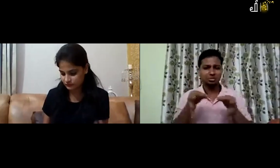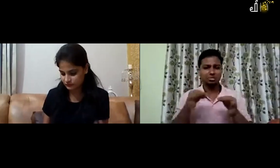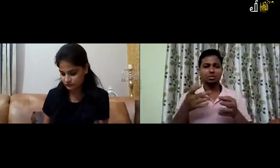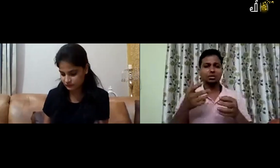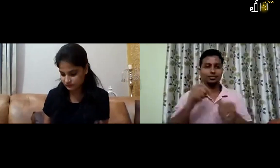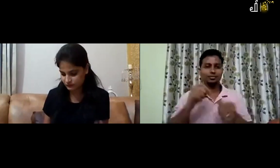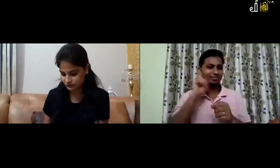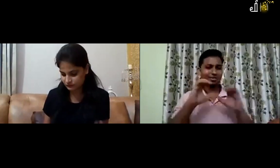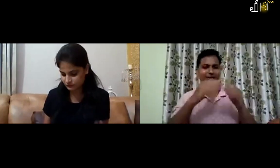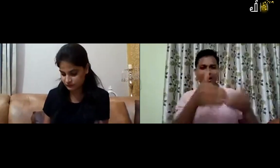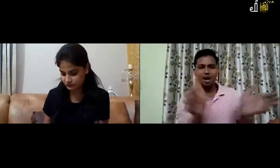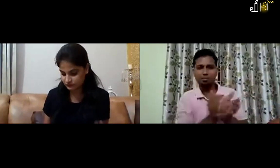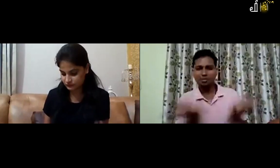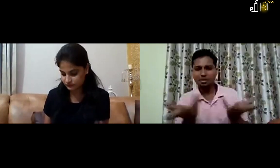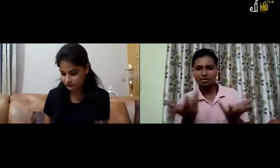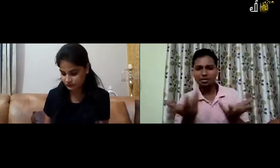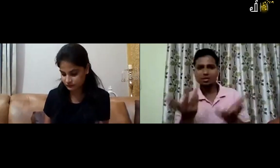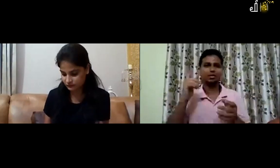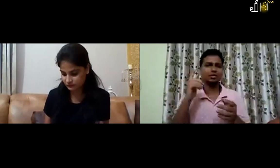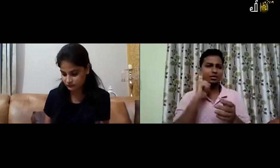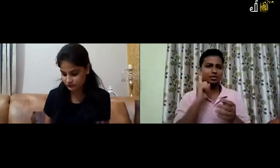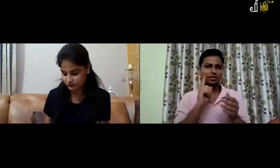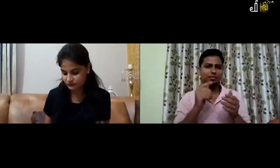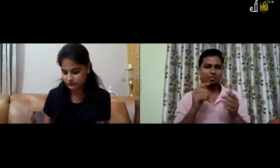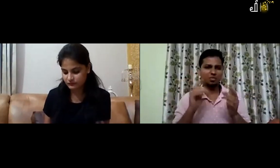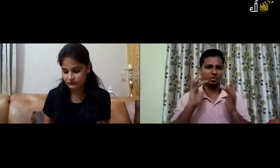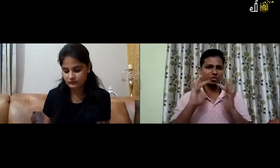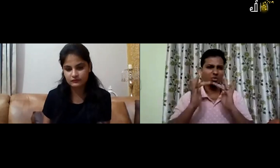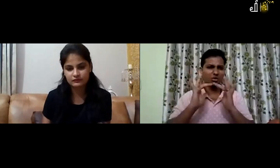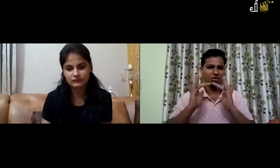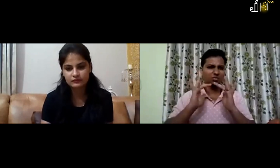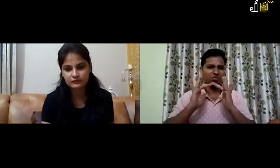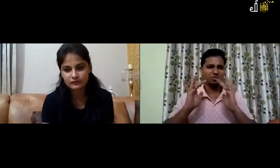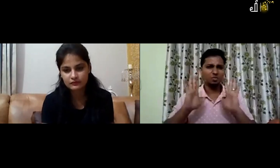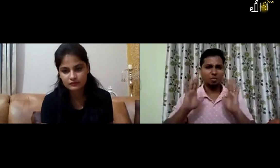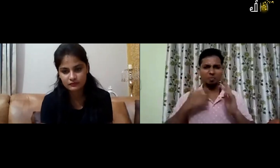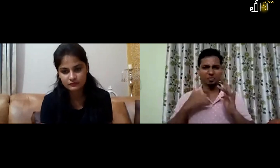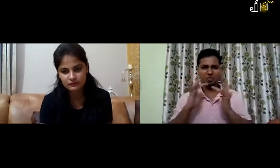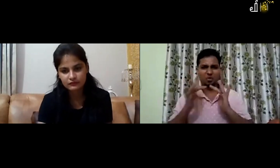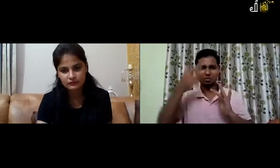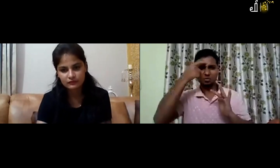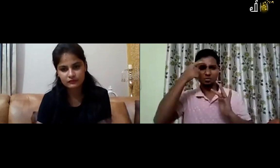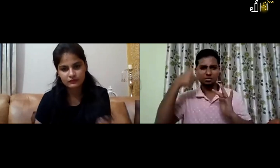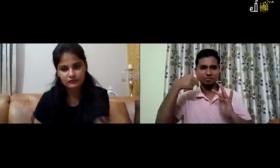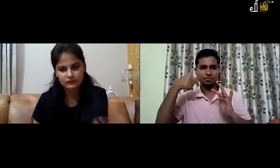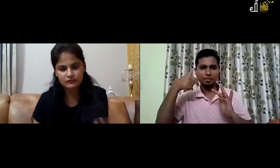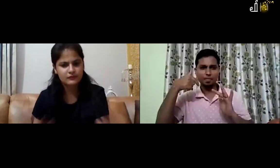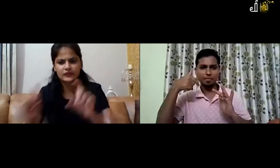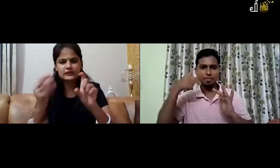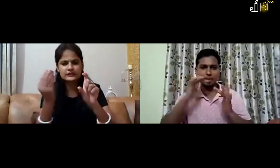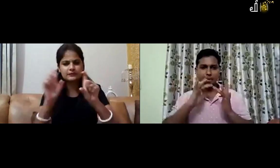sorry, his internet's a bit shaky. And we got to learn about deaf community.